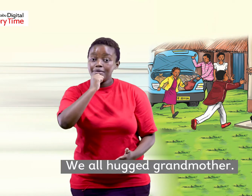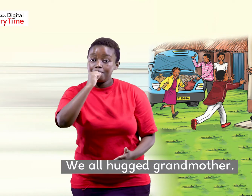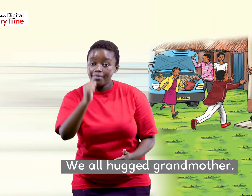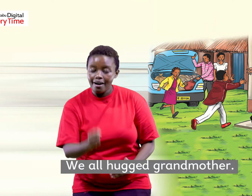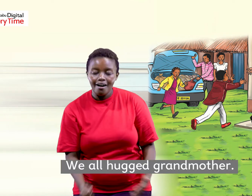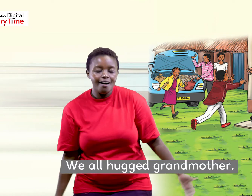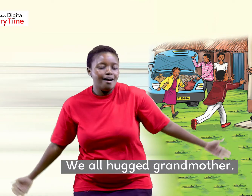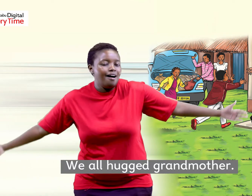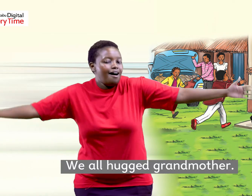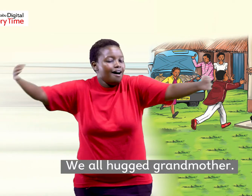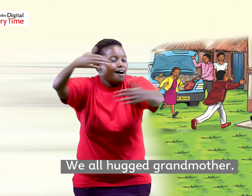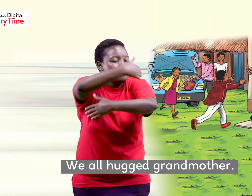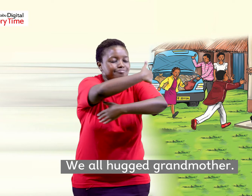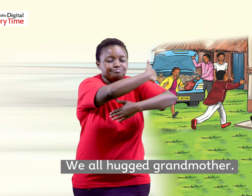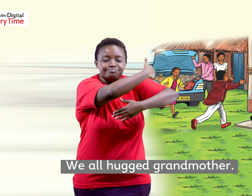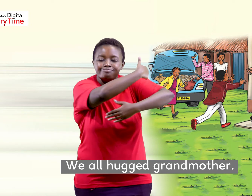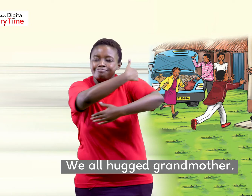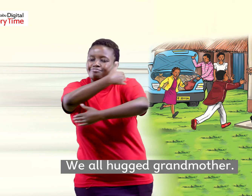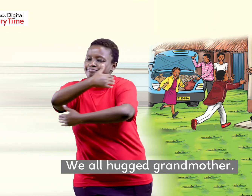We all hugged Grandma.